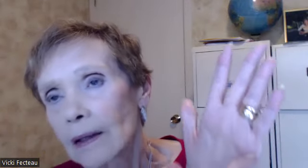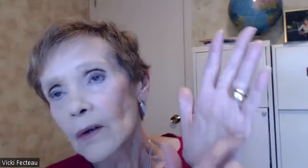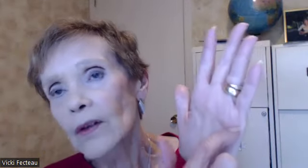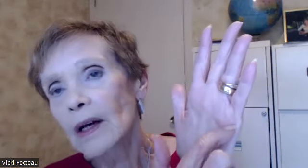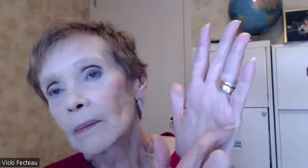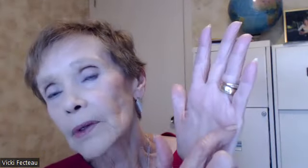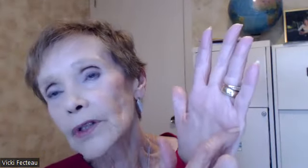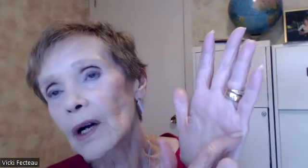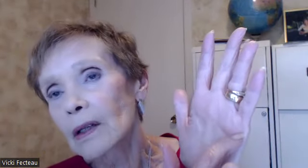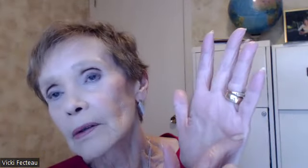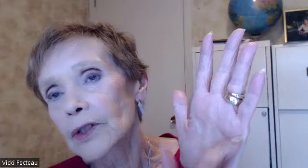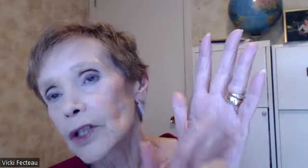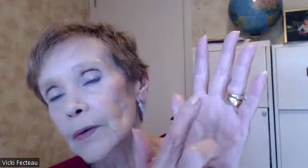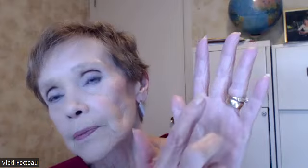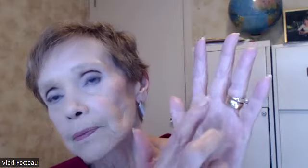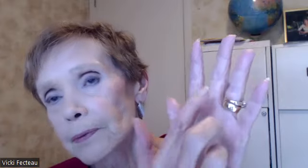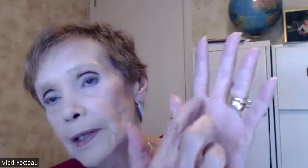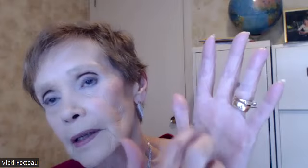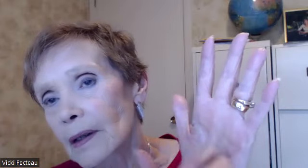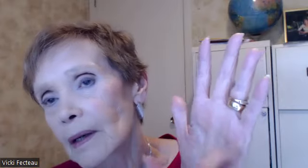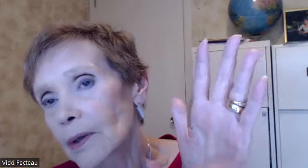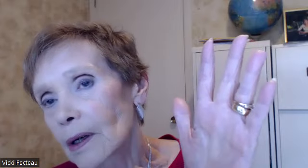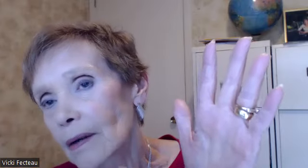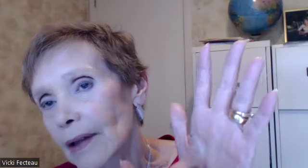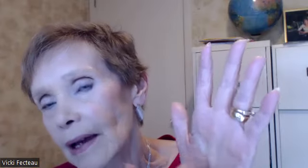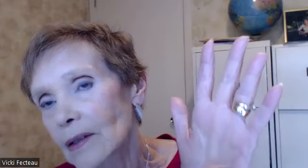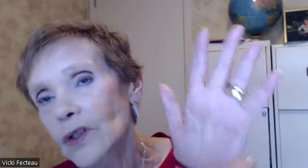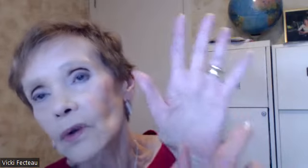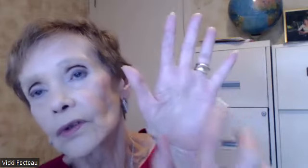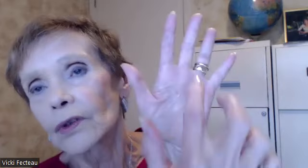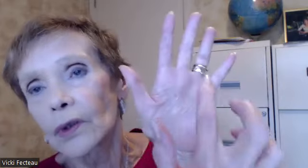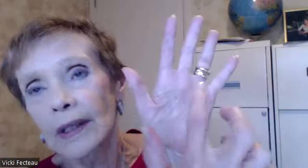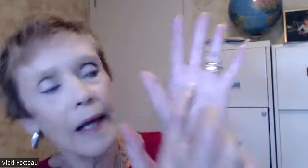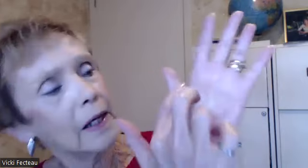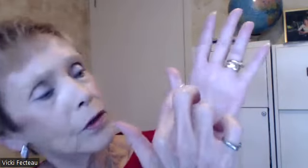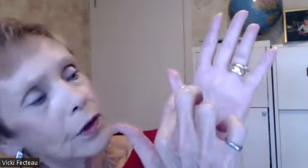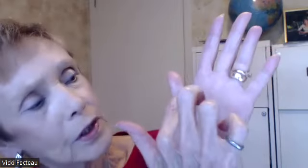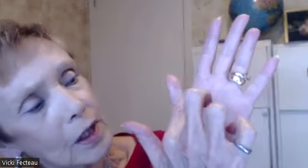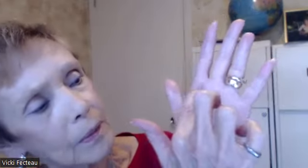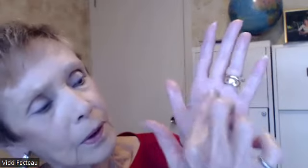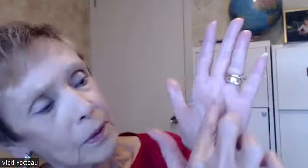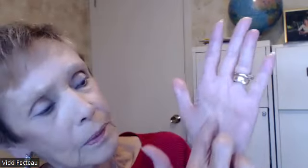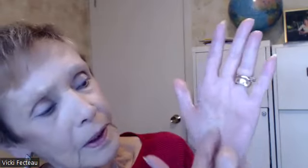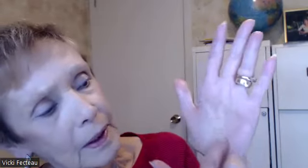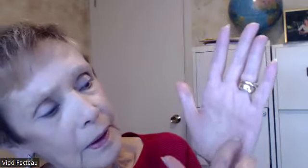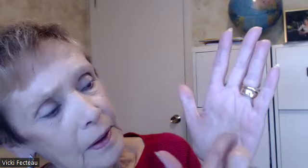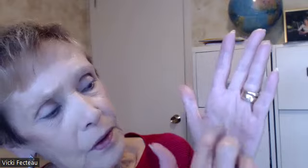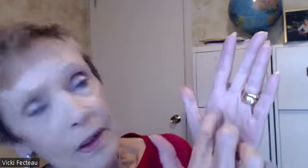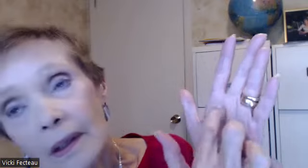Now the numbers are just printing the number on the hand. So if you're doing an 8, for example, it would be like this.